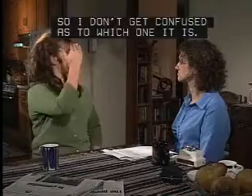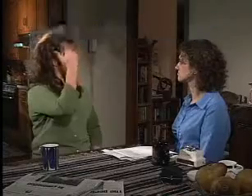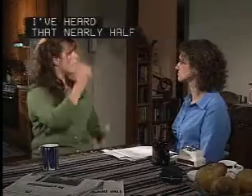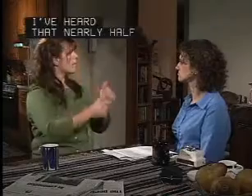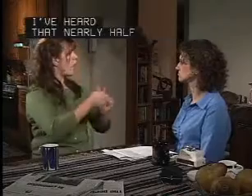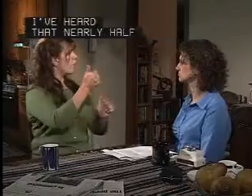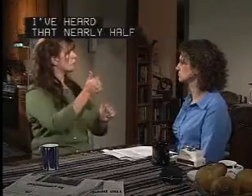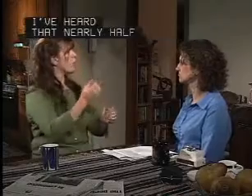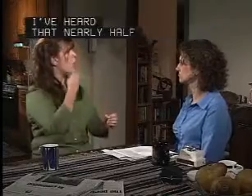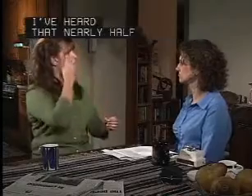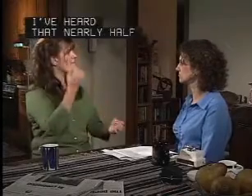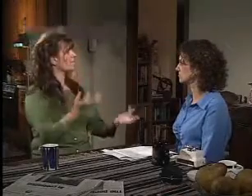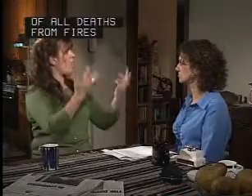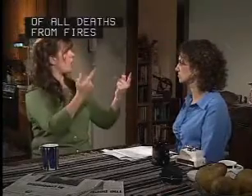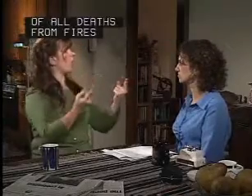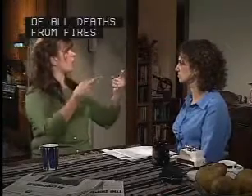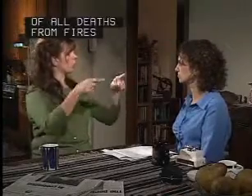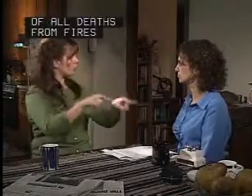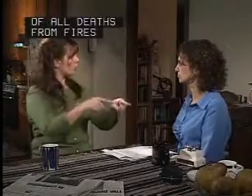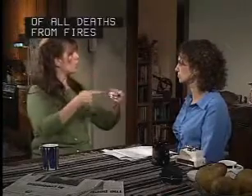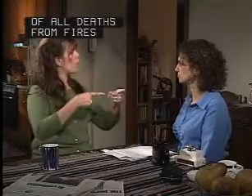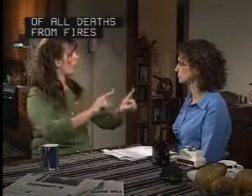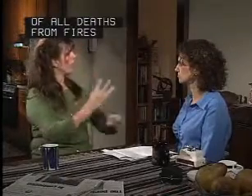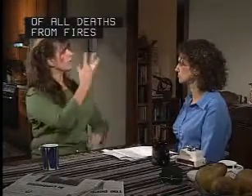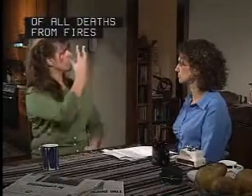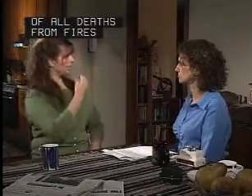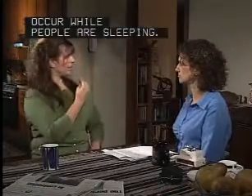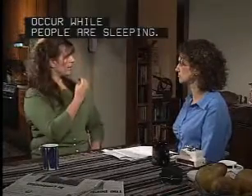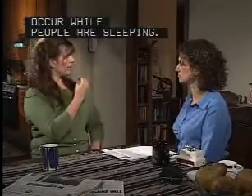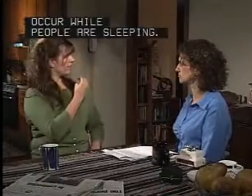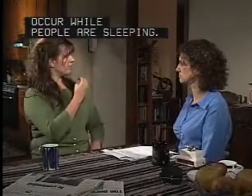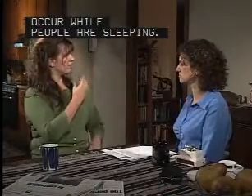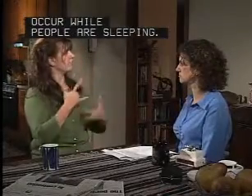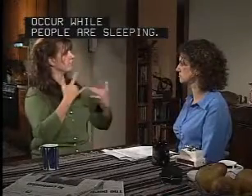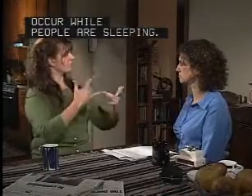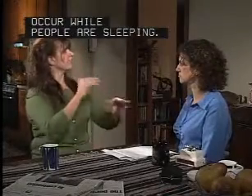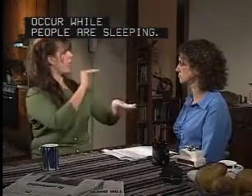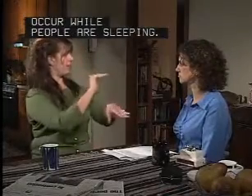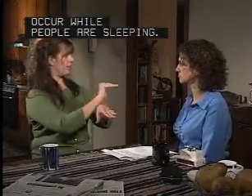I've heard that nearly half of all deaths from fires occur while people are sleeping.